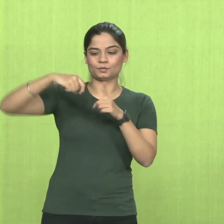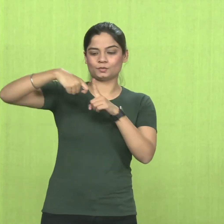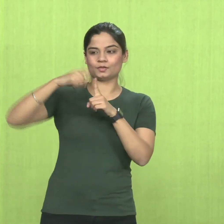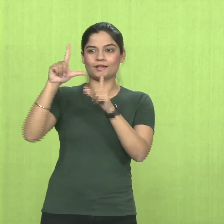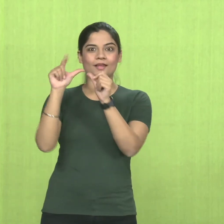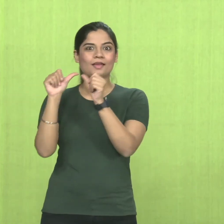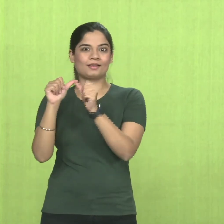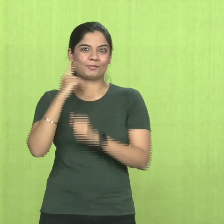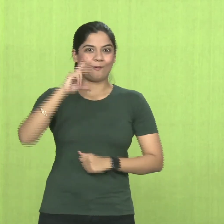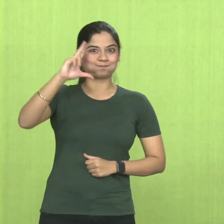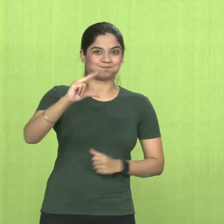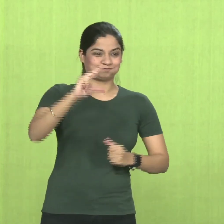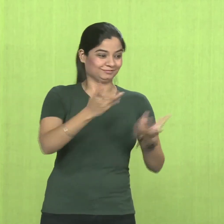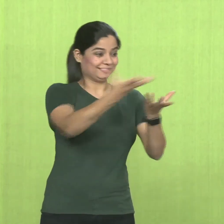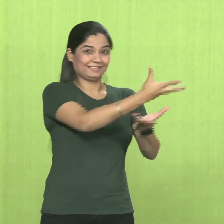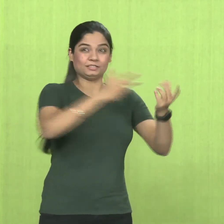those kind of microorganisms to make it spongy.